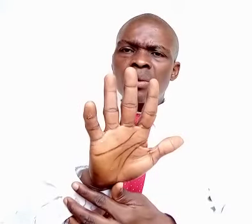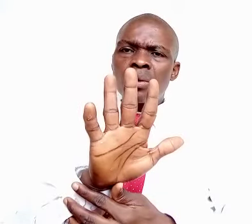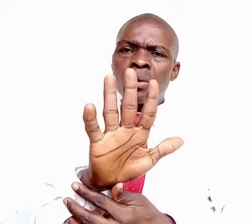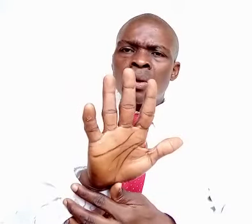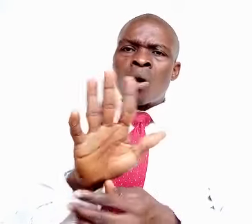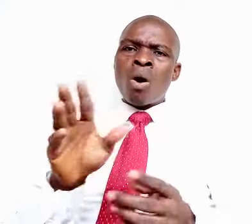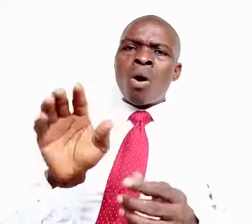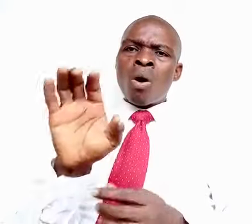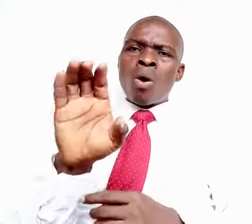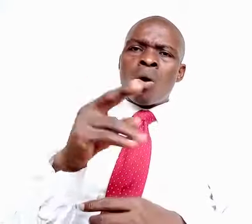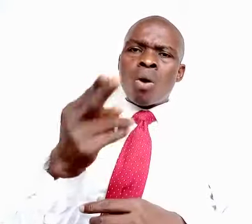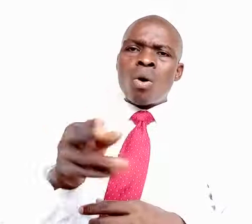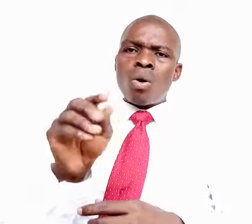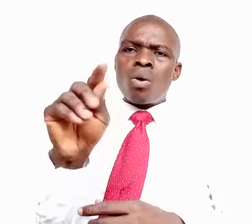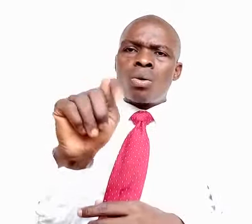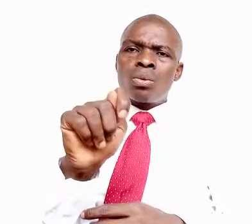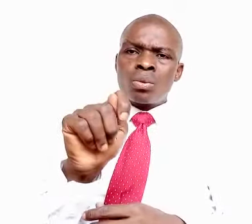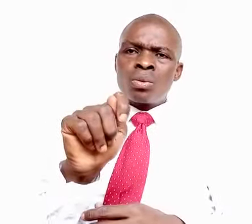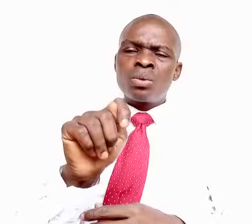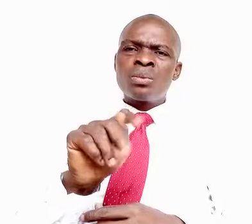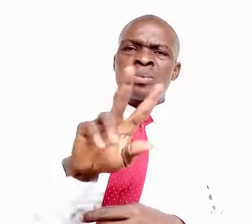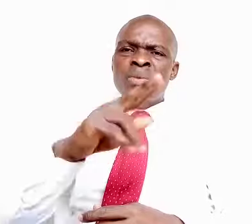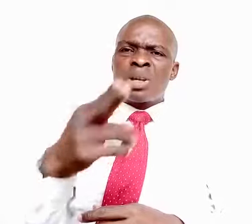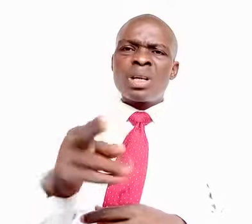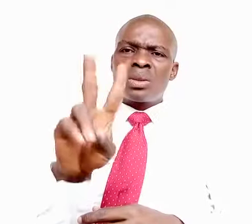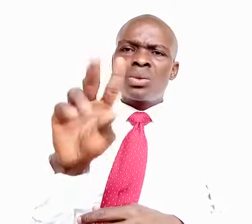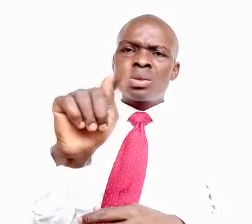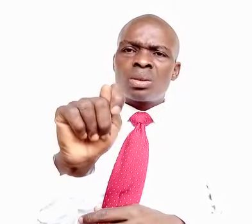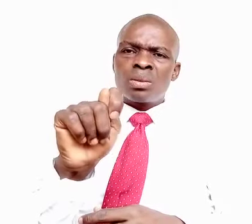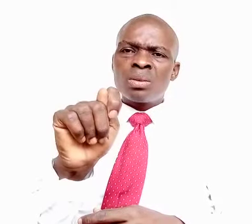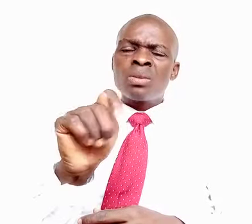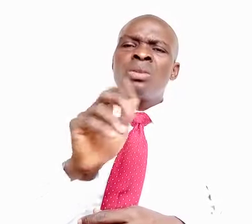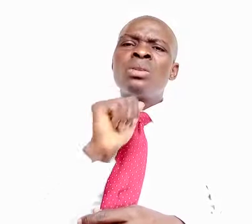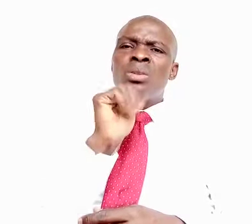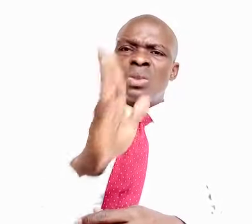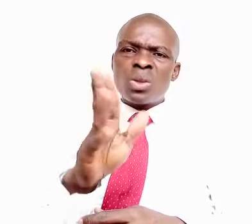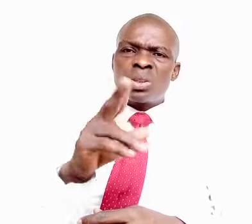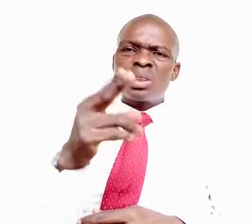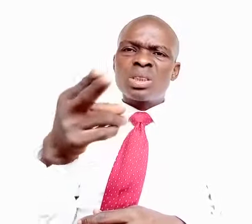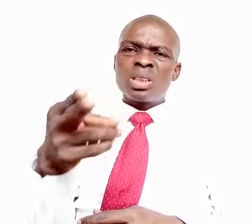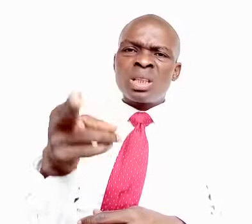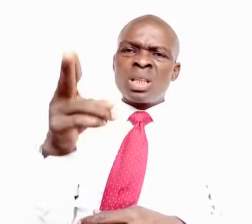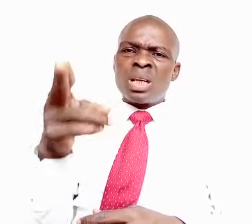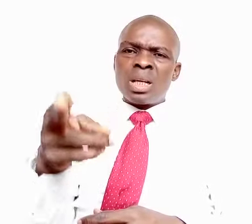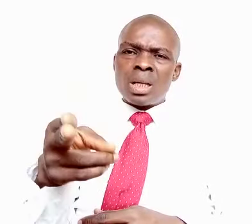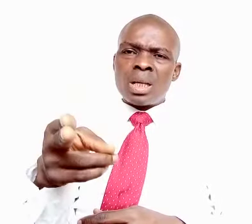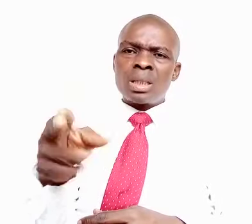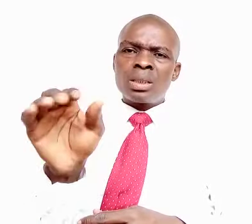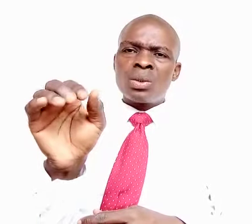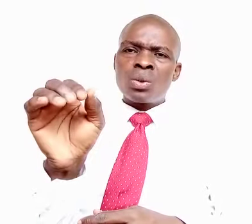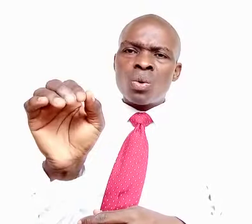ought, spelled H-U-T, not ought, spelled